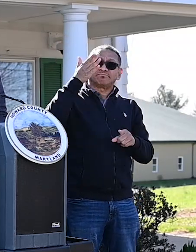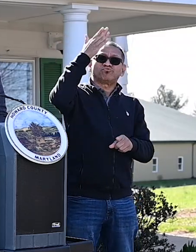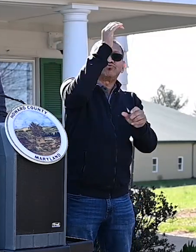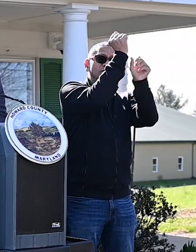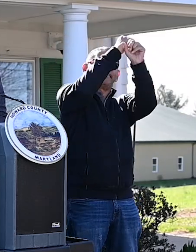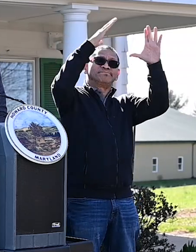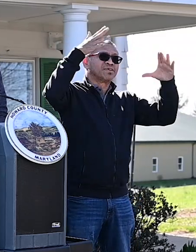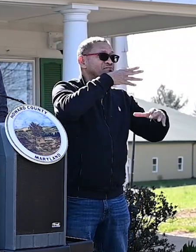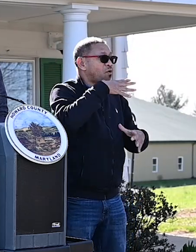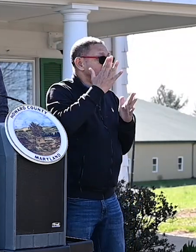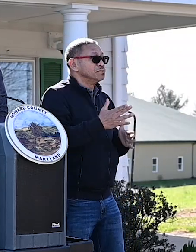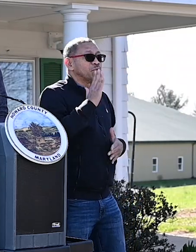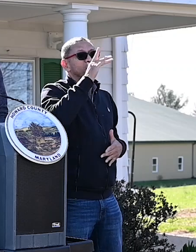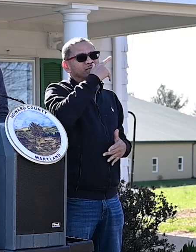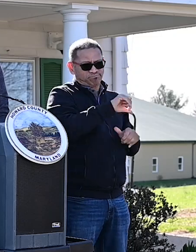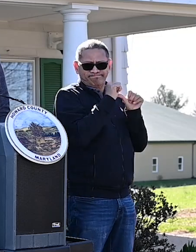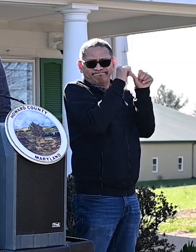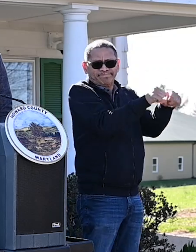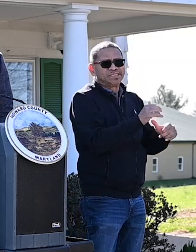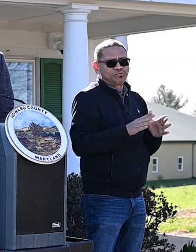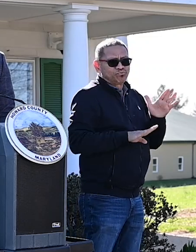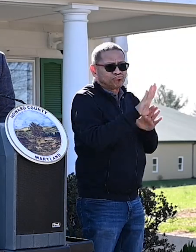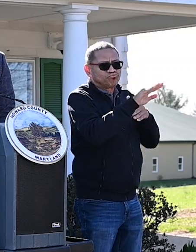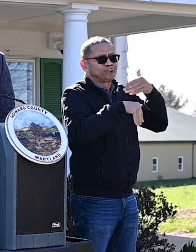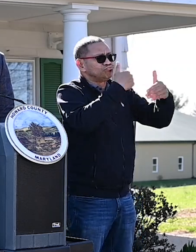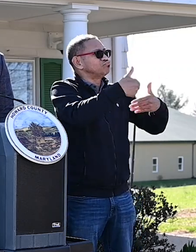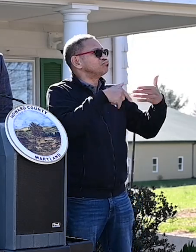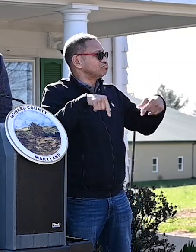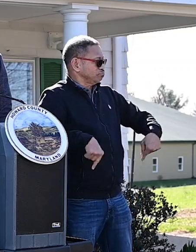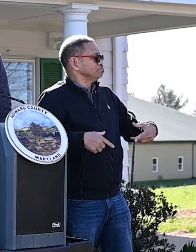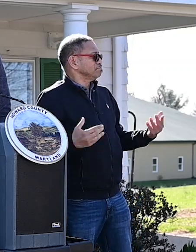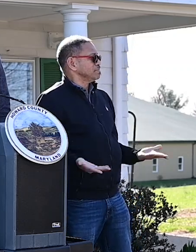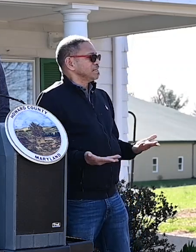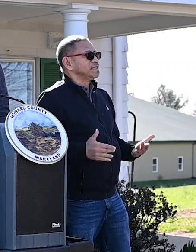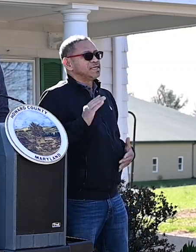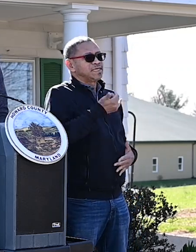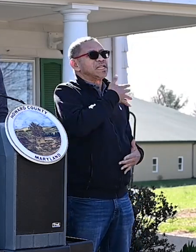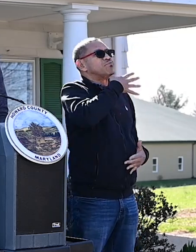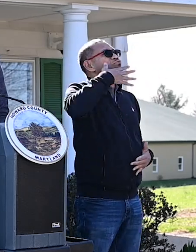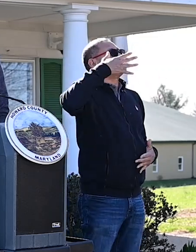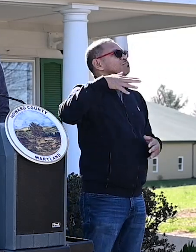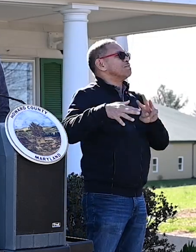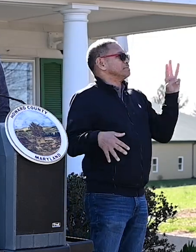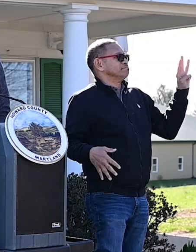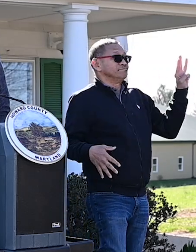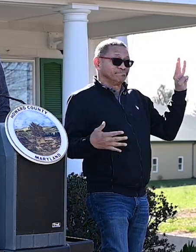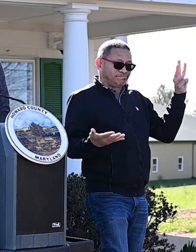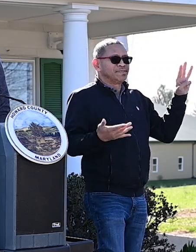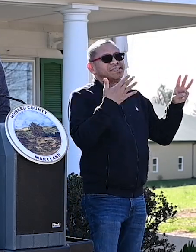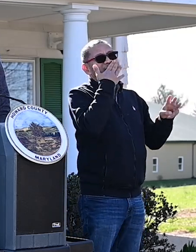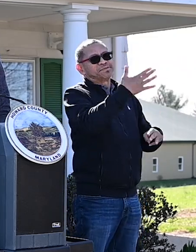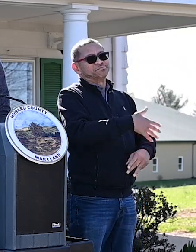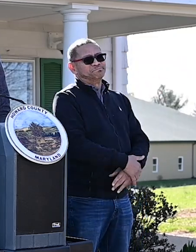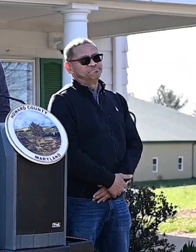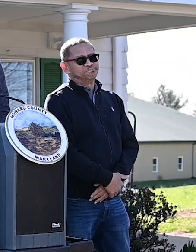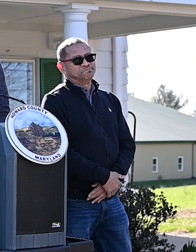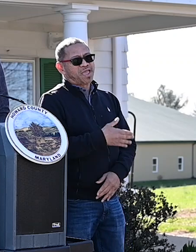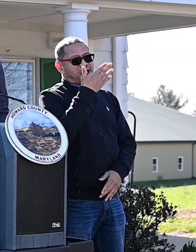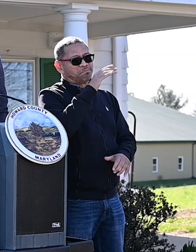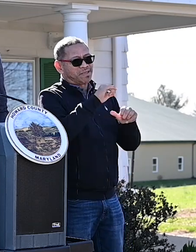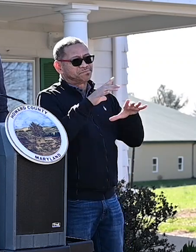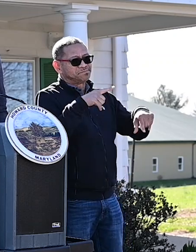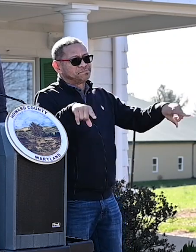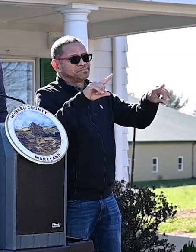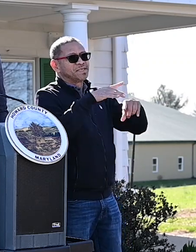future farmers can continue to grow right here in our rural West. Thank you. God bless